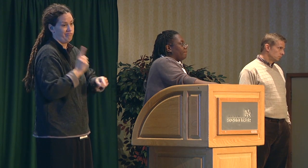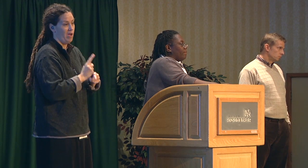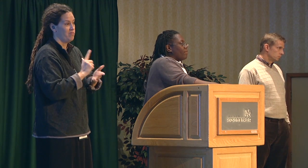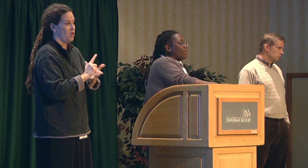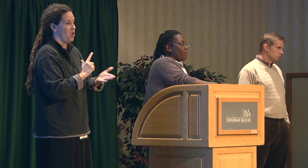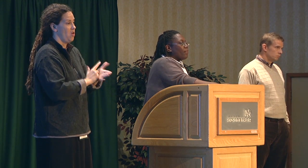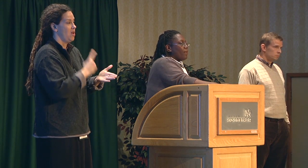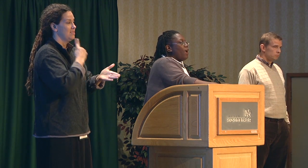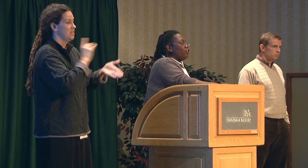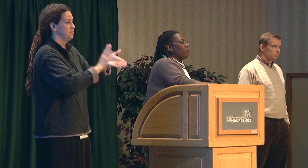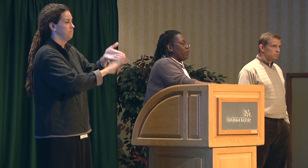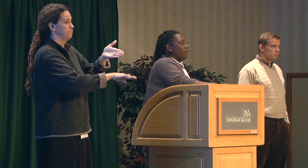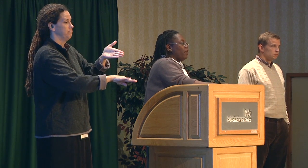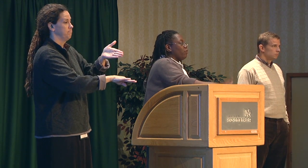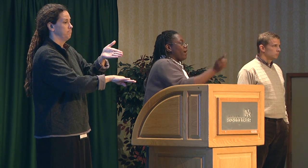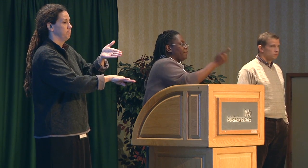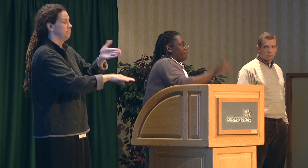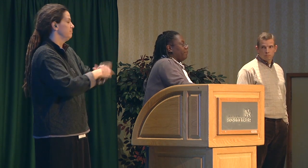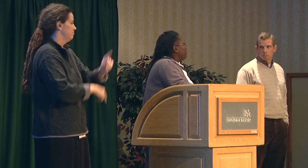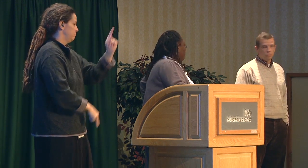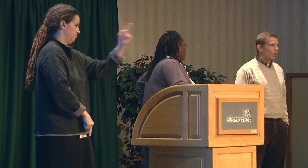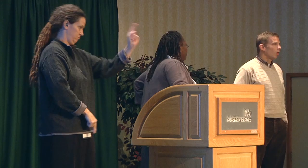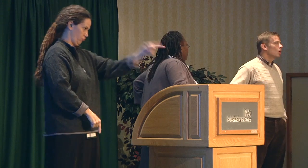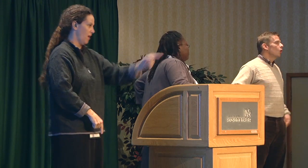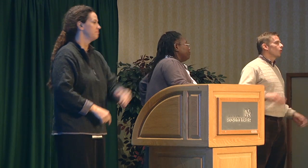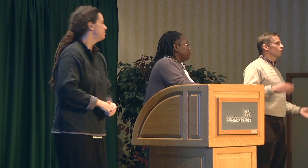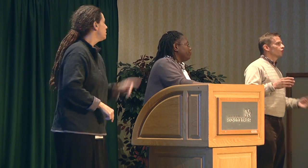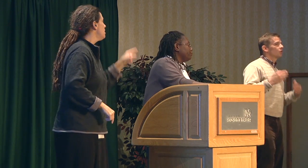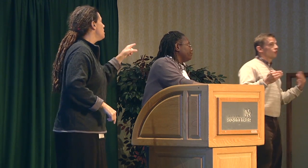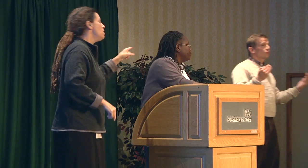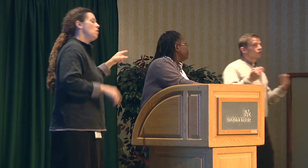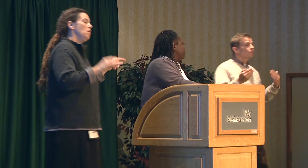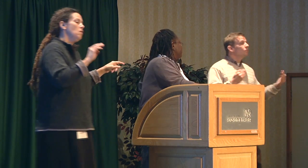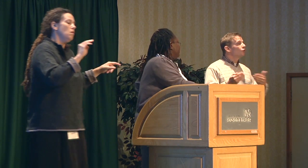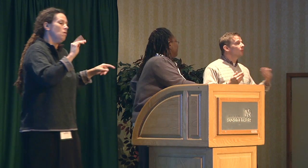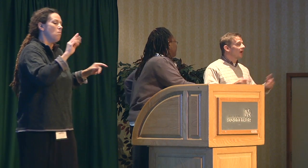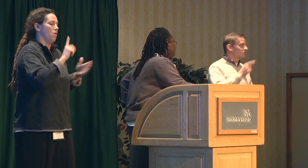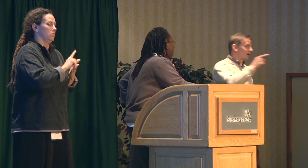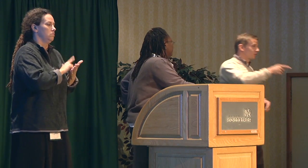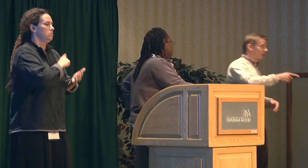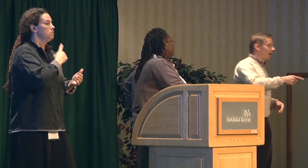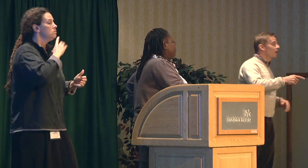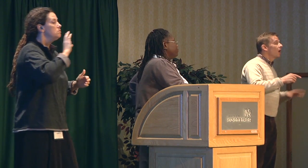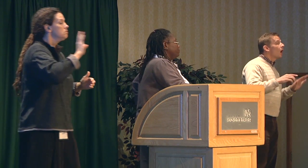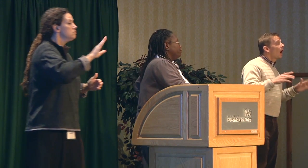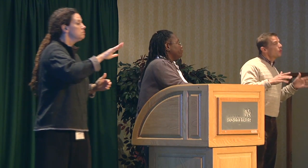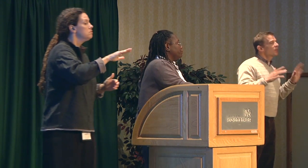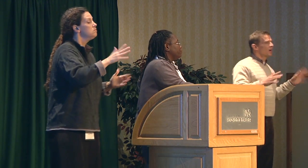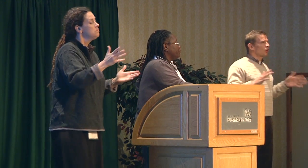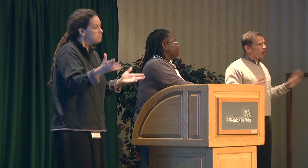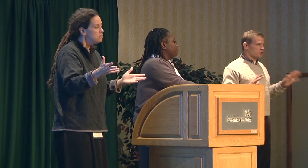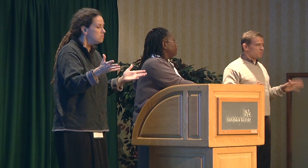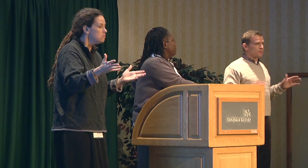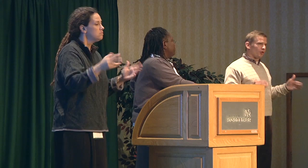an interpreter. And you're right. Well, there's multiple aspects to that. I